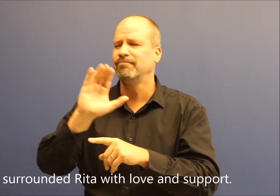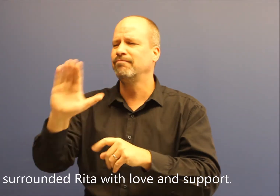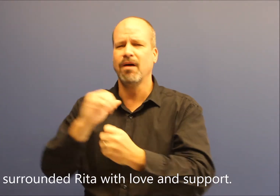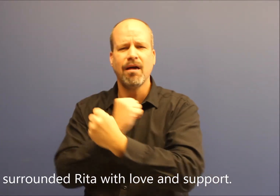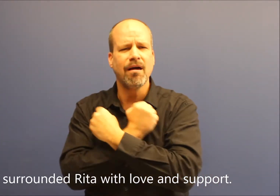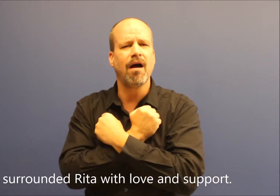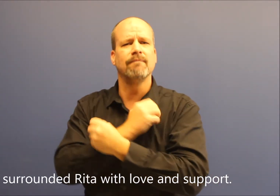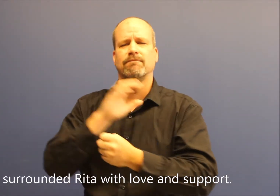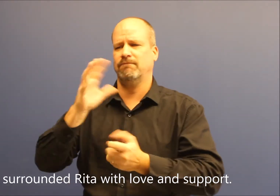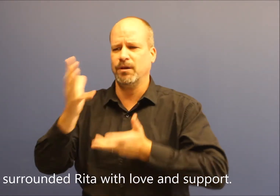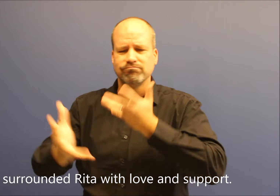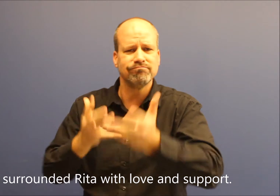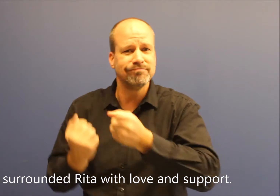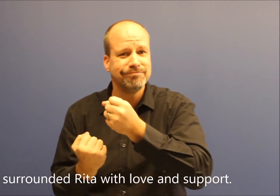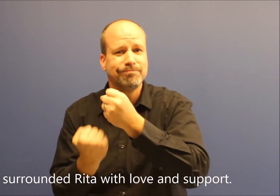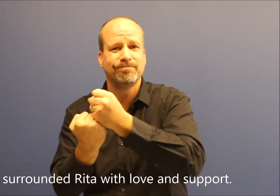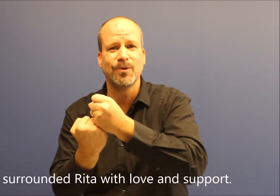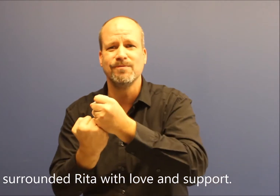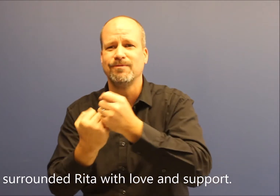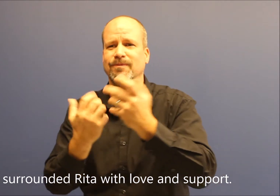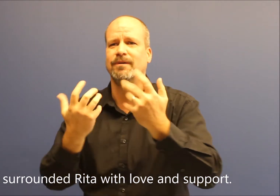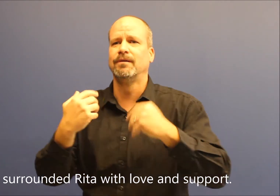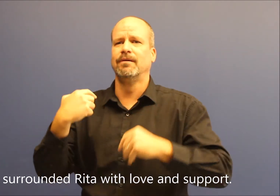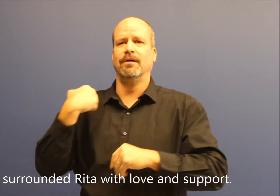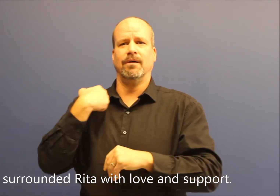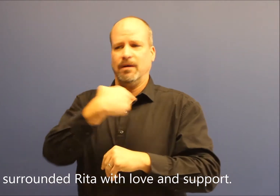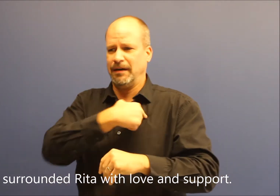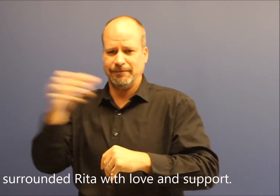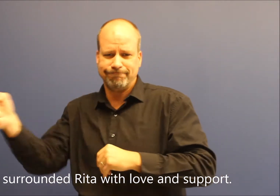We surrounded Rita with love and support.